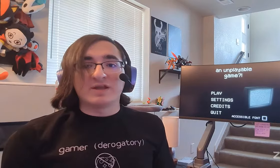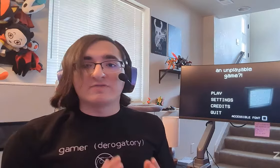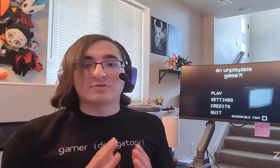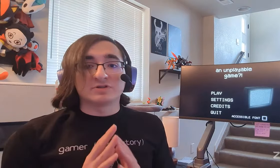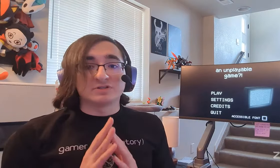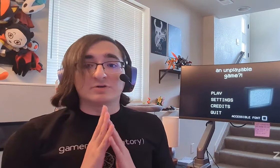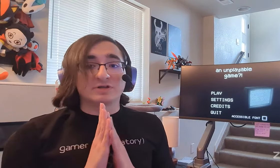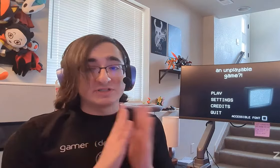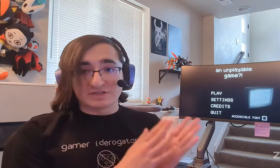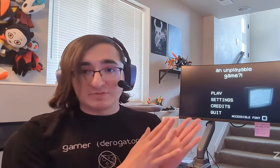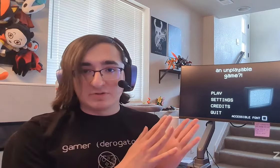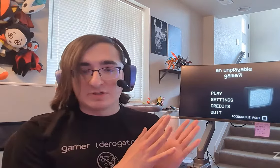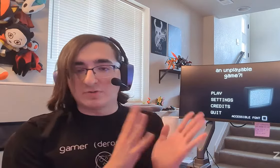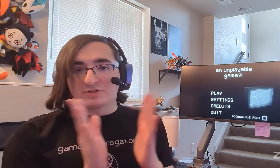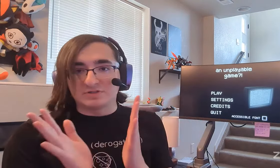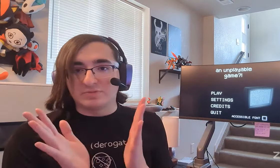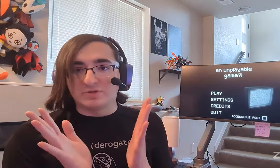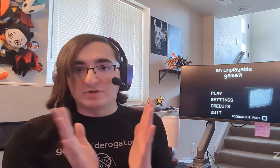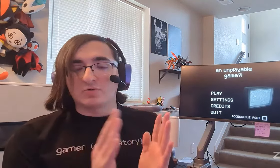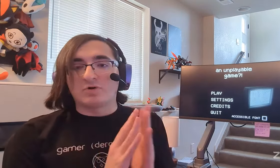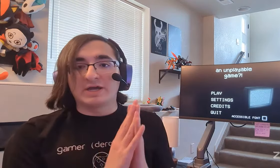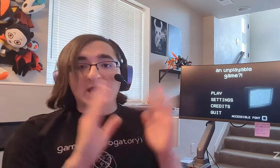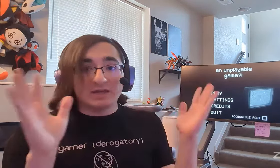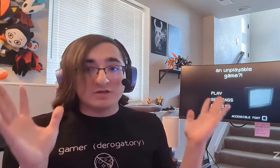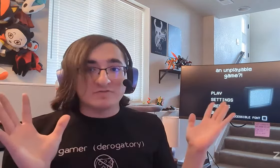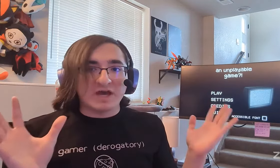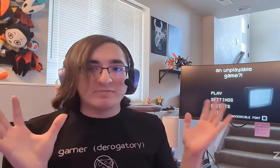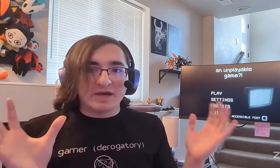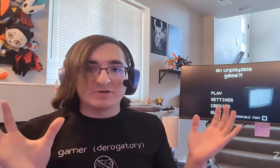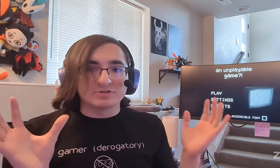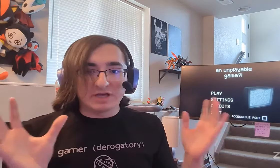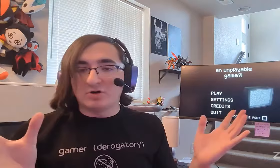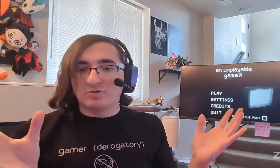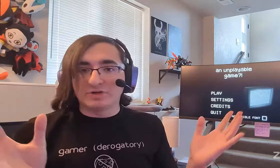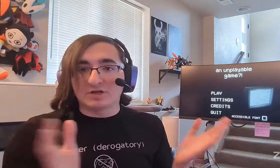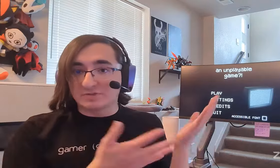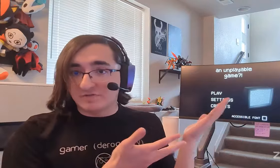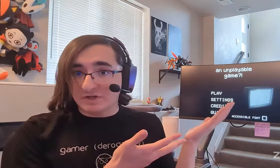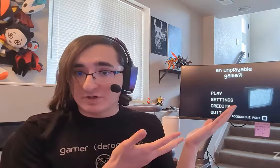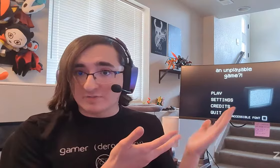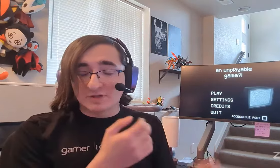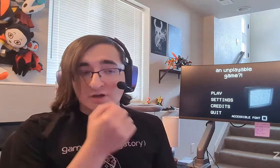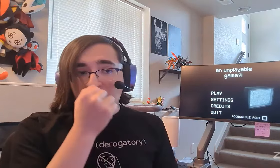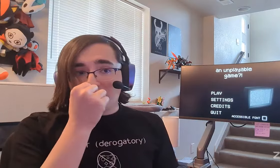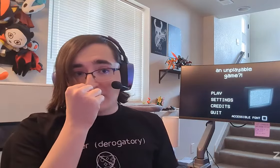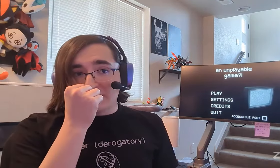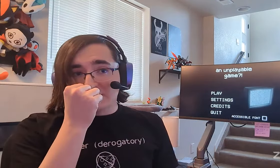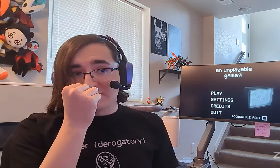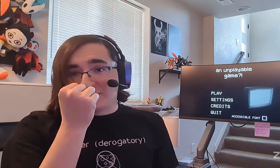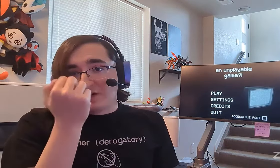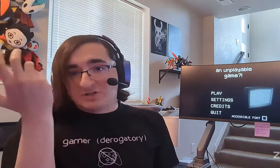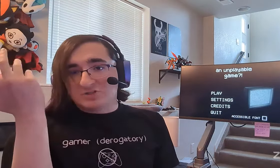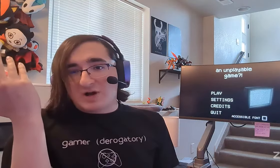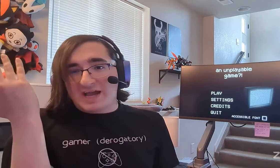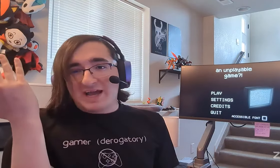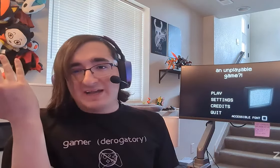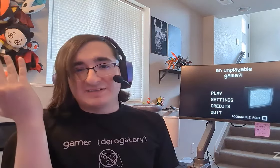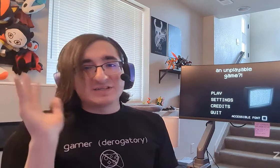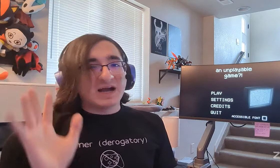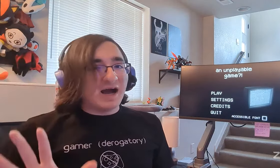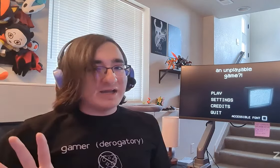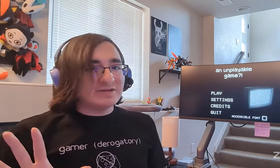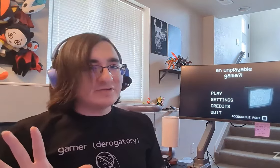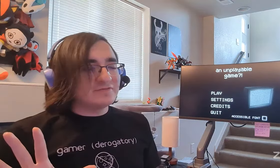who have never considered accessibility or disability or why any of that matters at all when it comes to video games. And